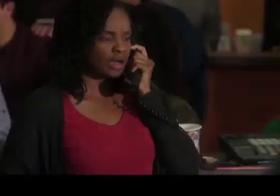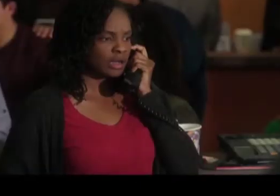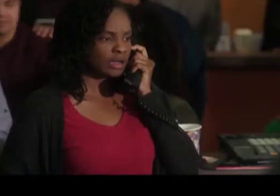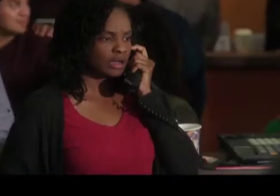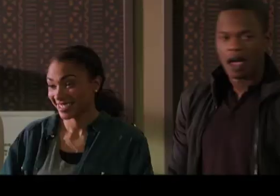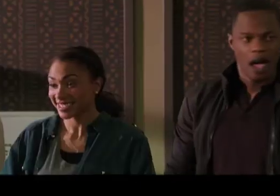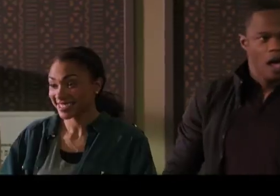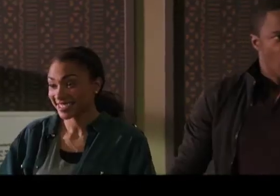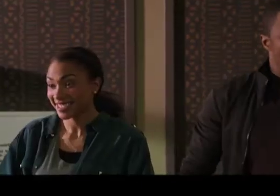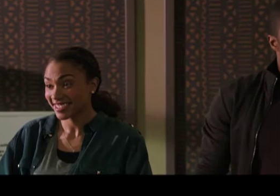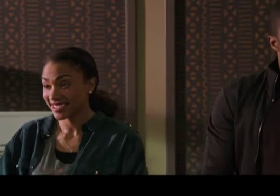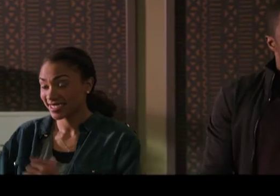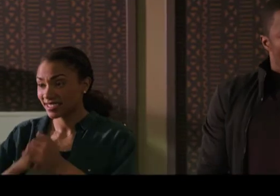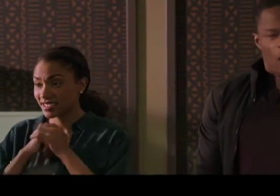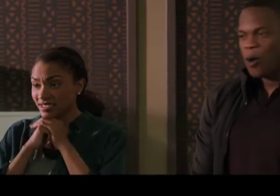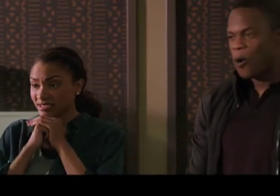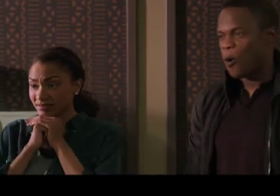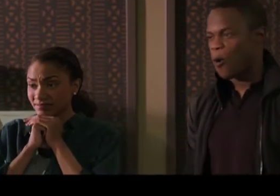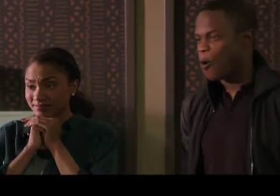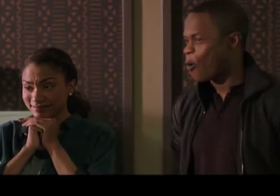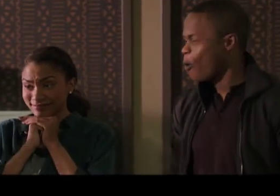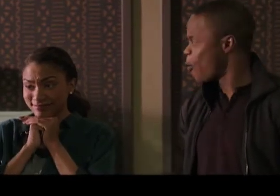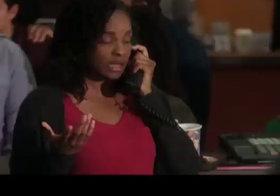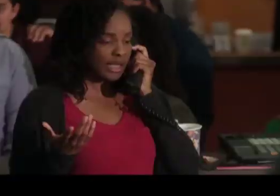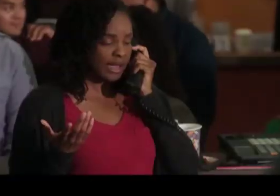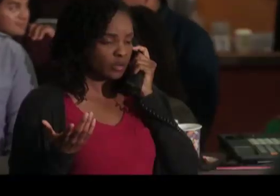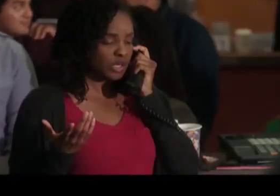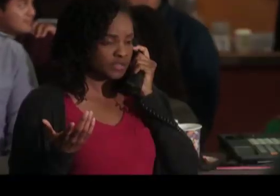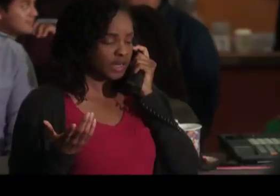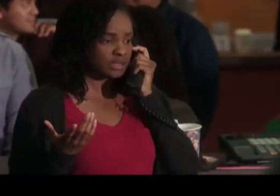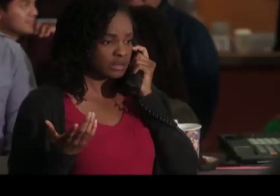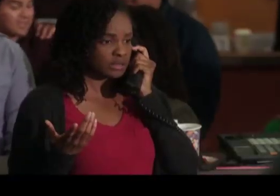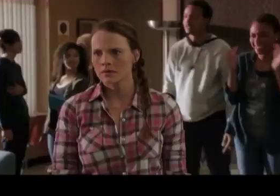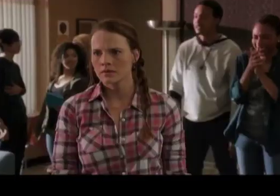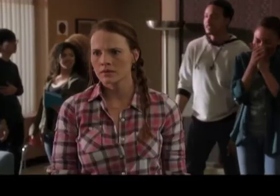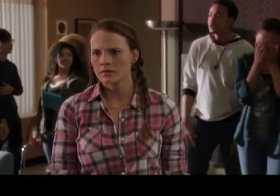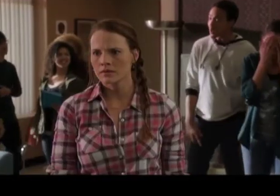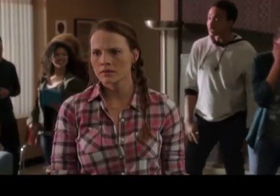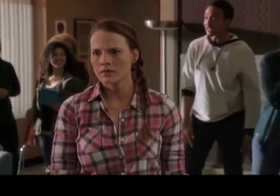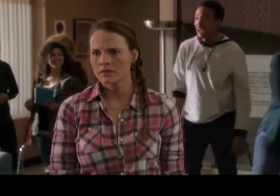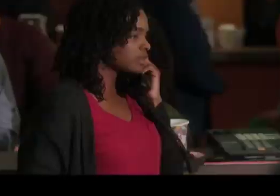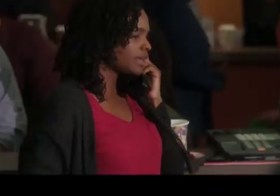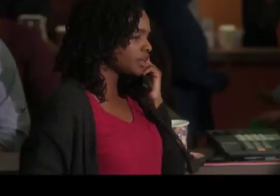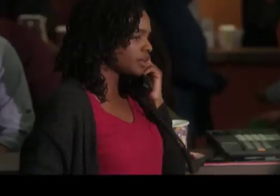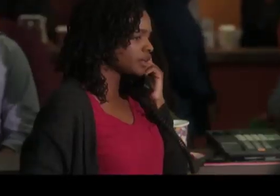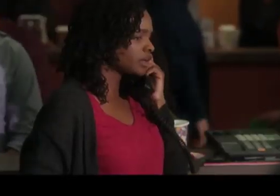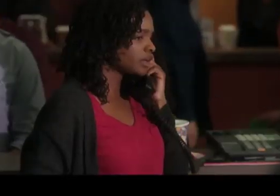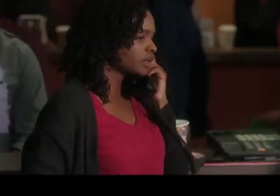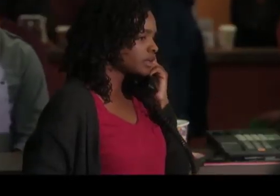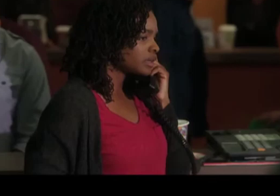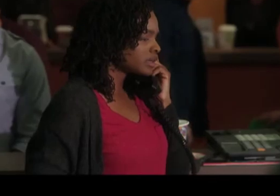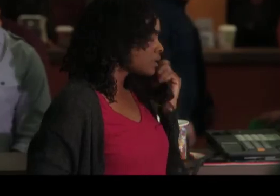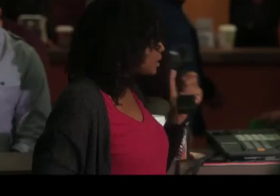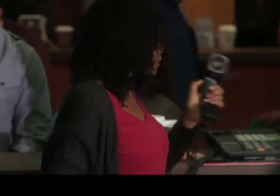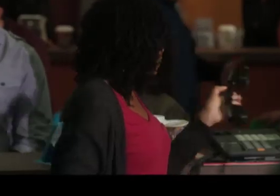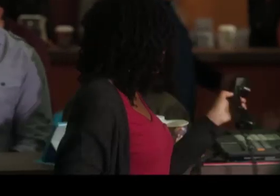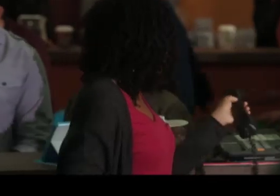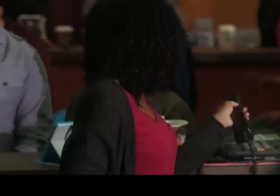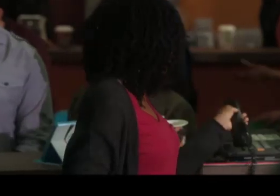Us! We finally got their attention, and now it works for us. Sure. You understand? Thank you. Because of the people in